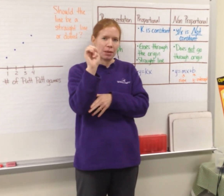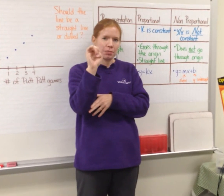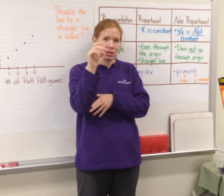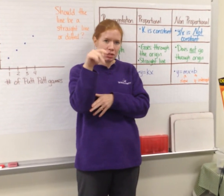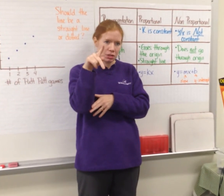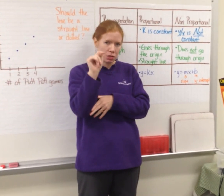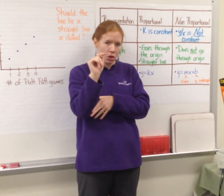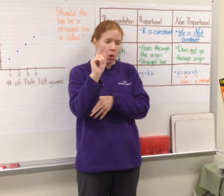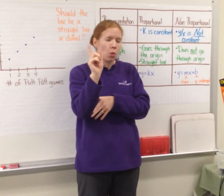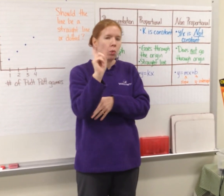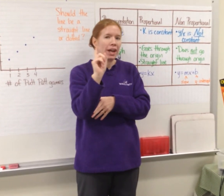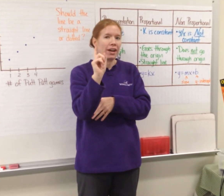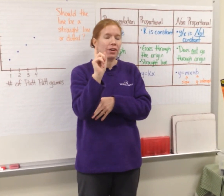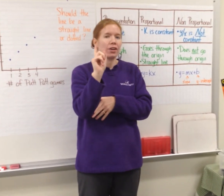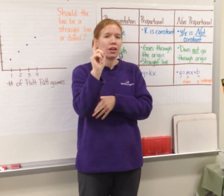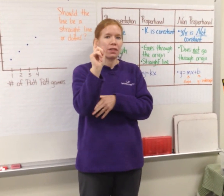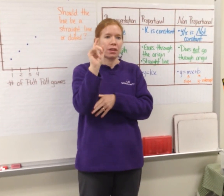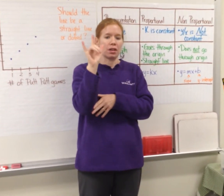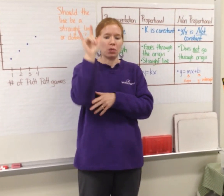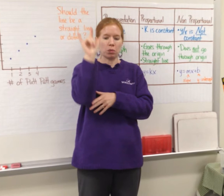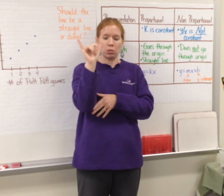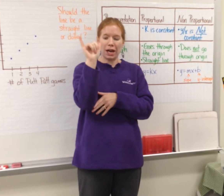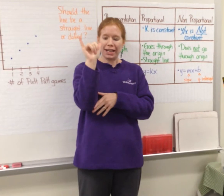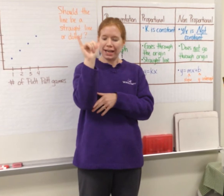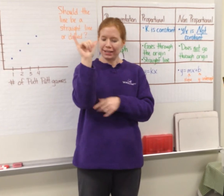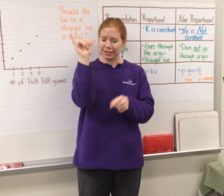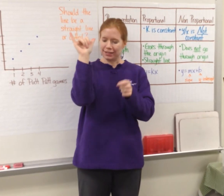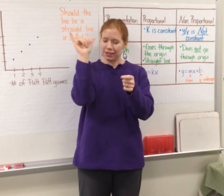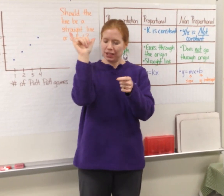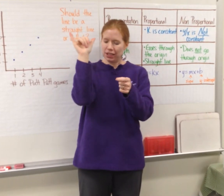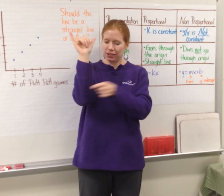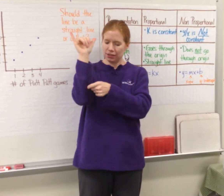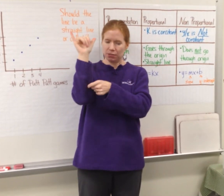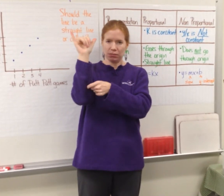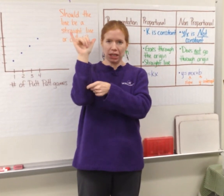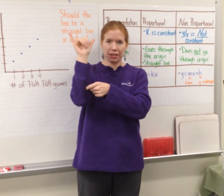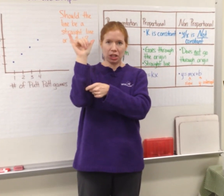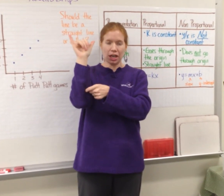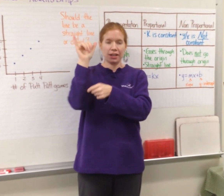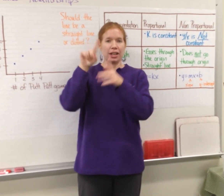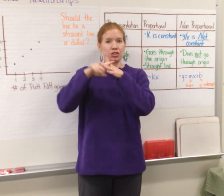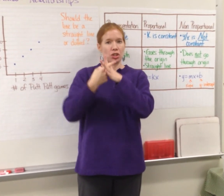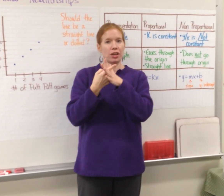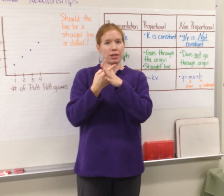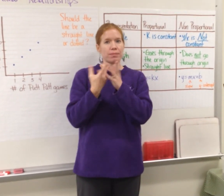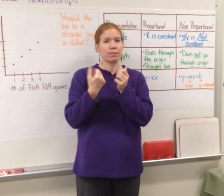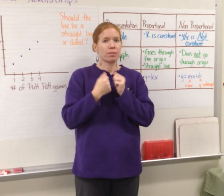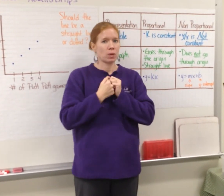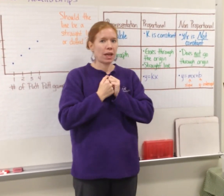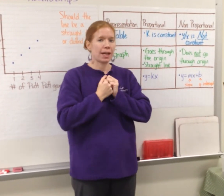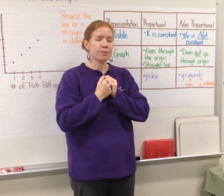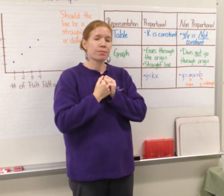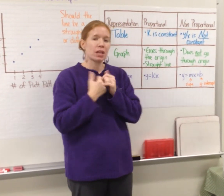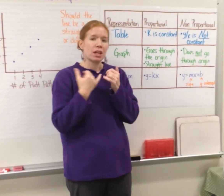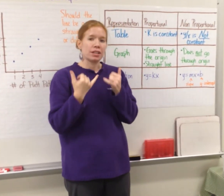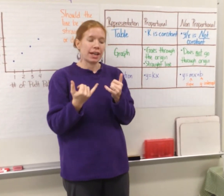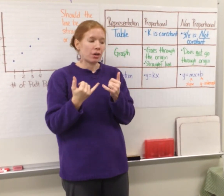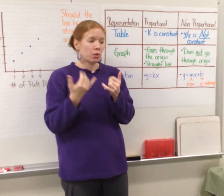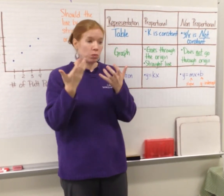y-intercept, where the y-axis is got a dot and starting. Okay? Now,